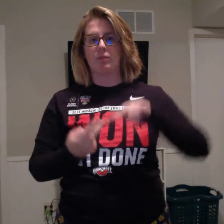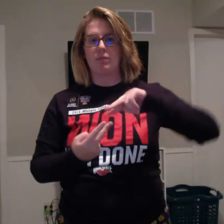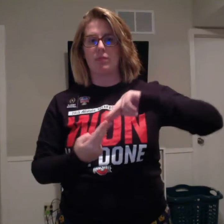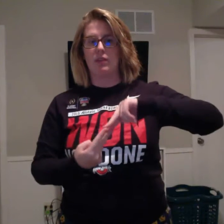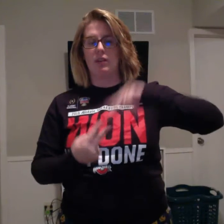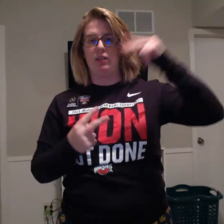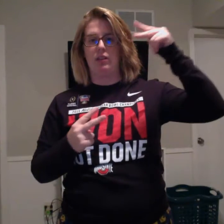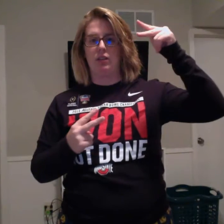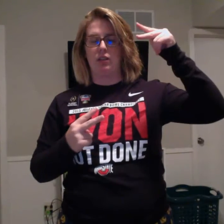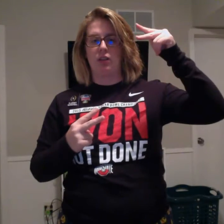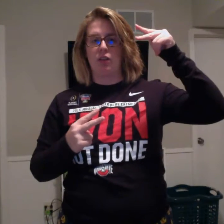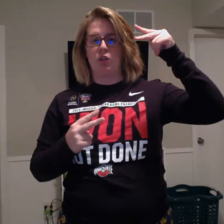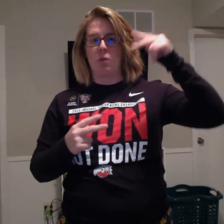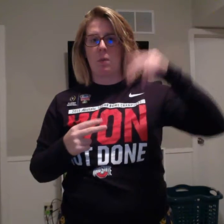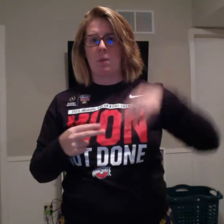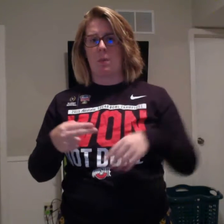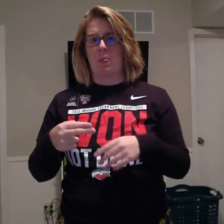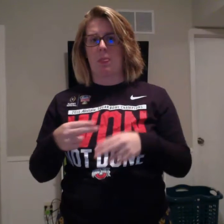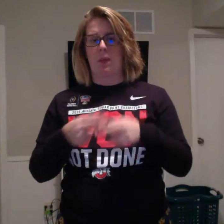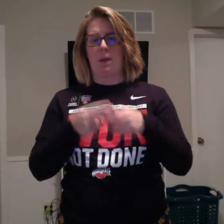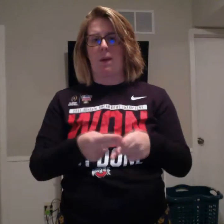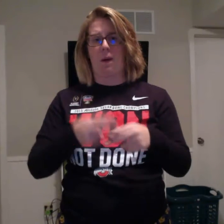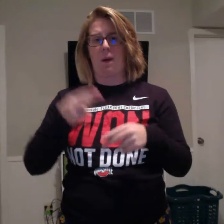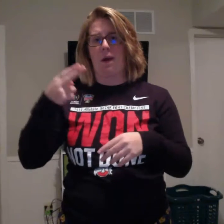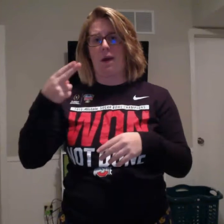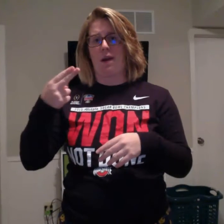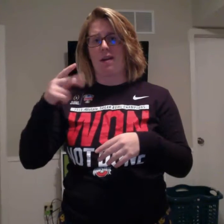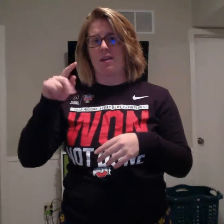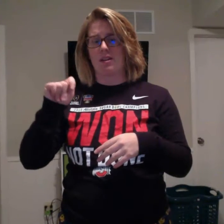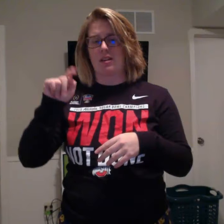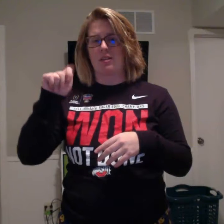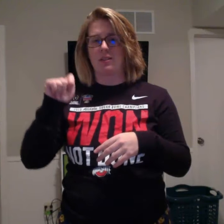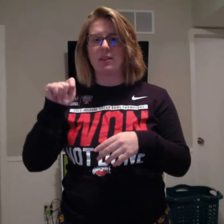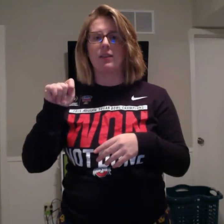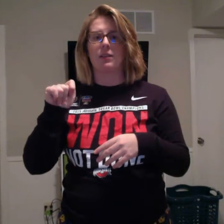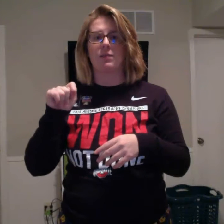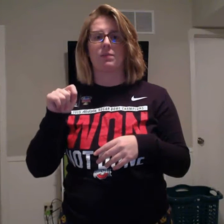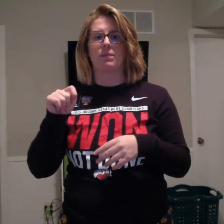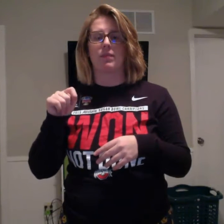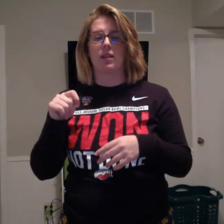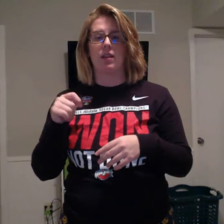repeat, where nucleotides C, A, and G are repeated 10 to 35 times in a